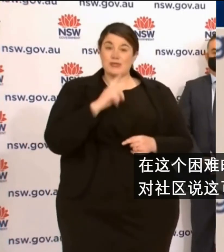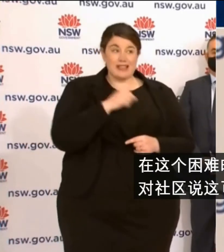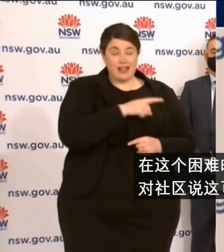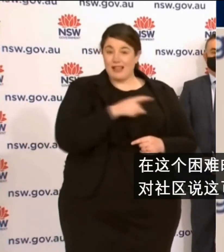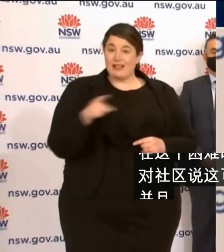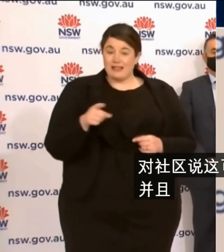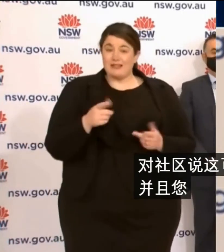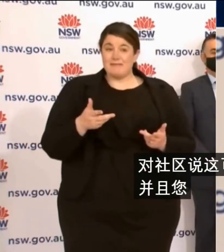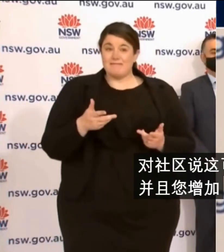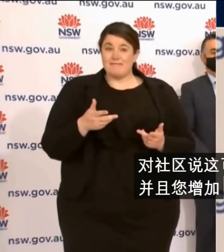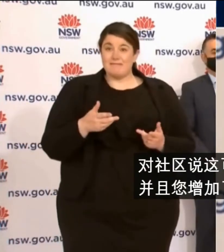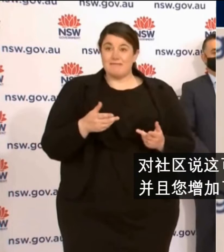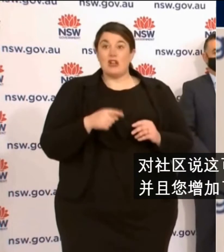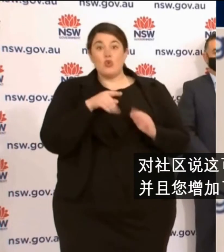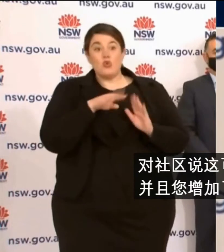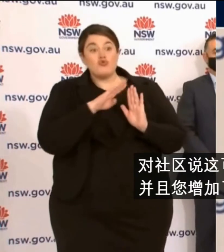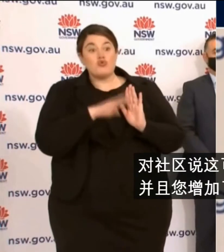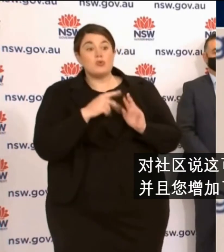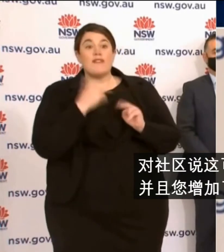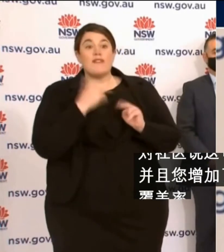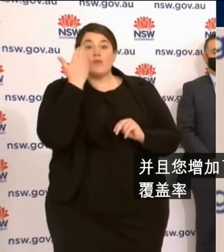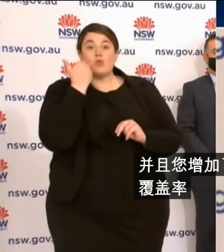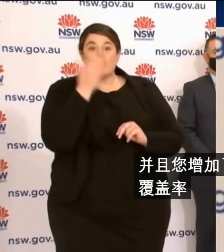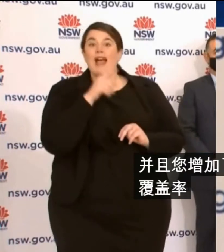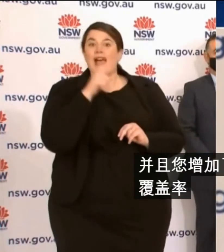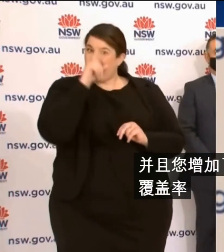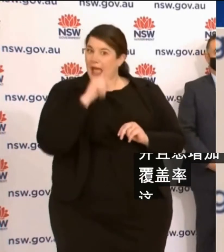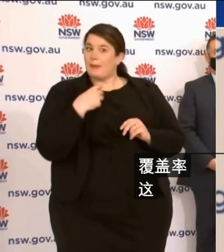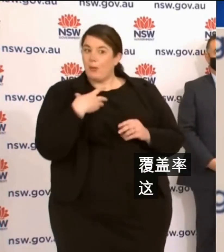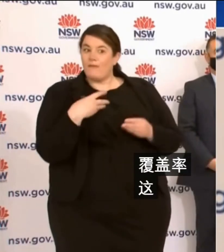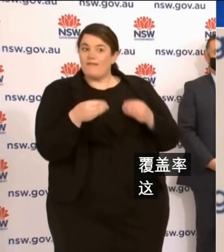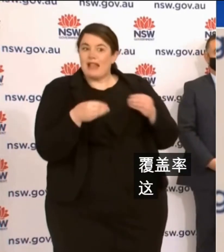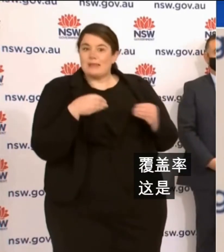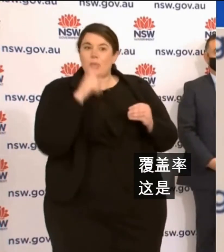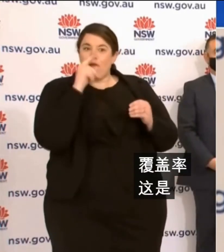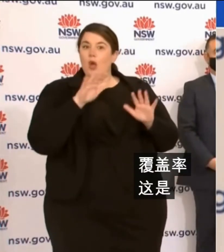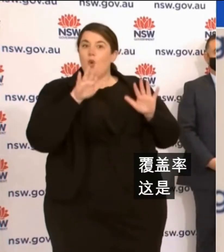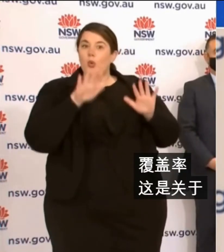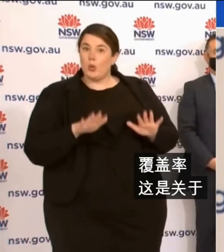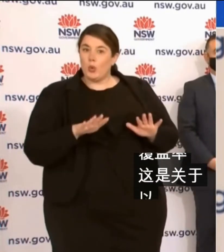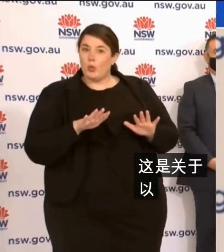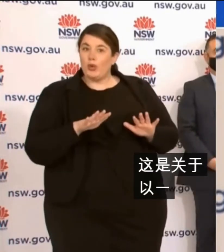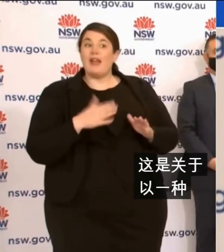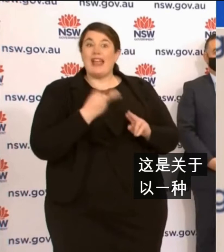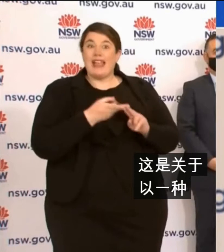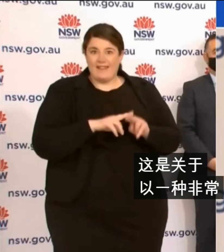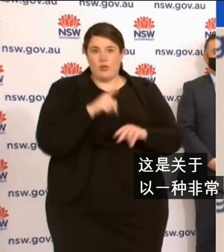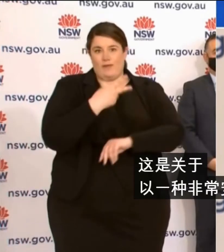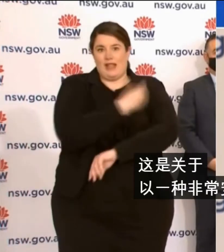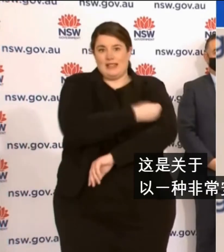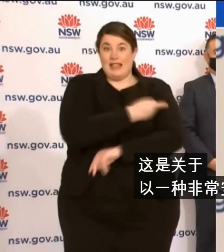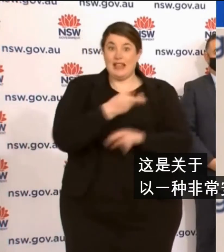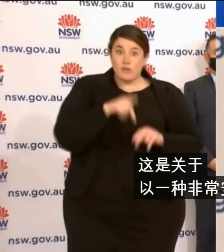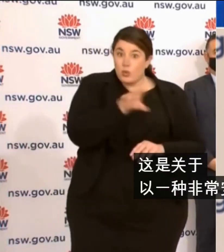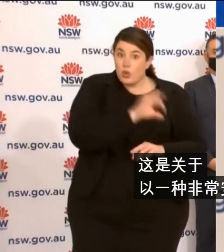be different, and you have increased your vaccination coverage. And this is about rewarding the community in a